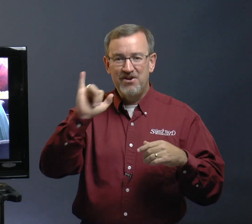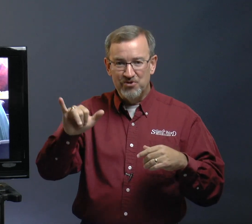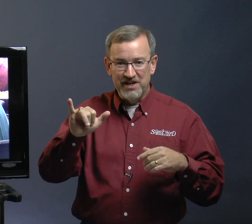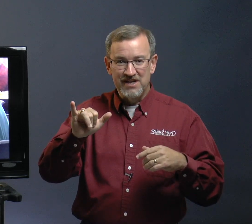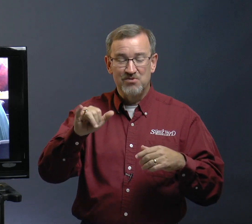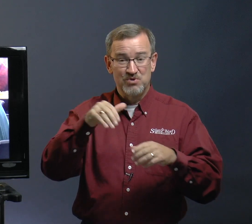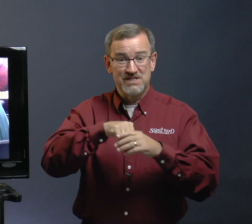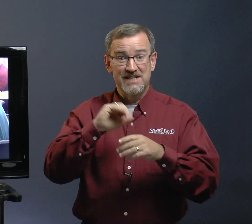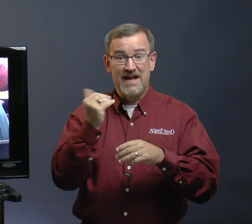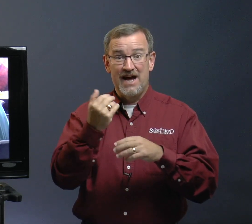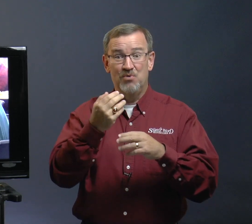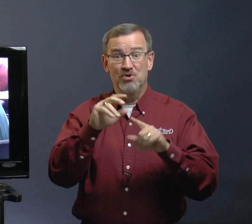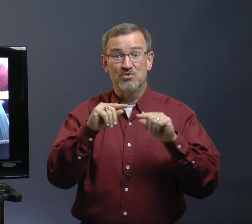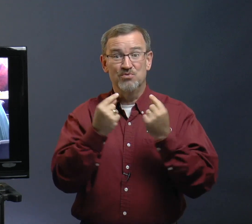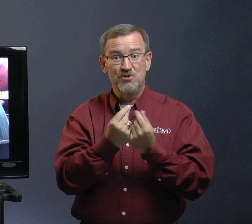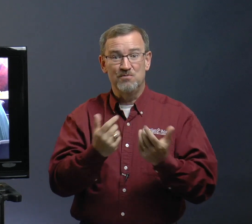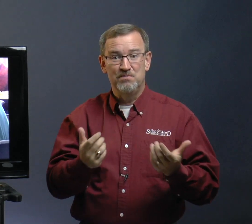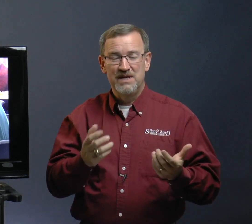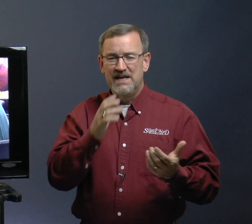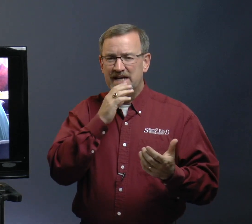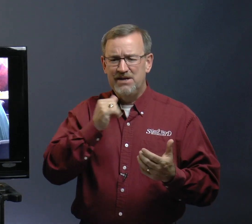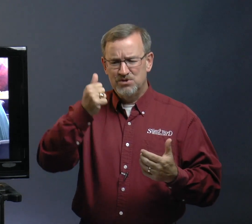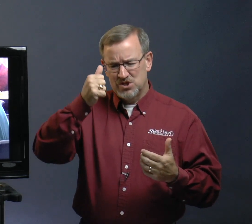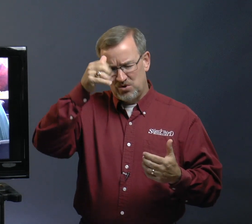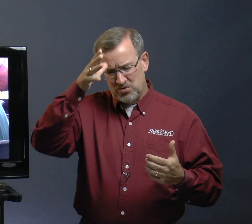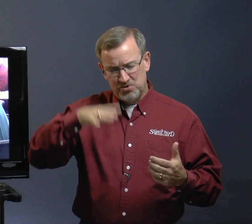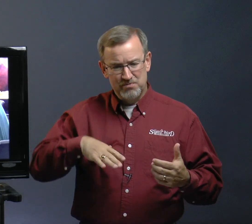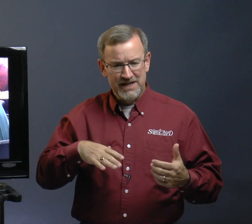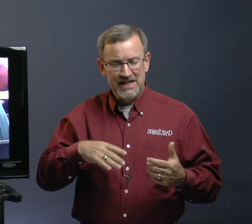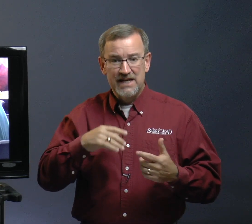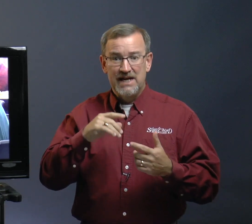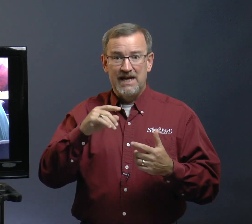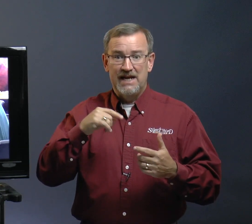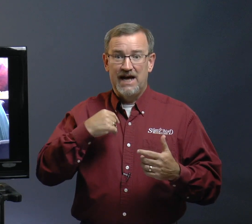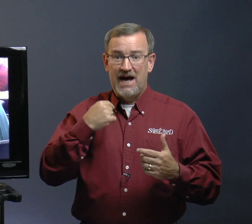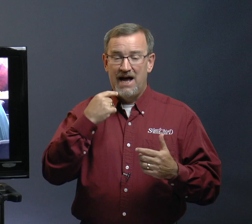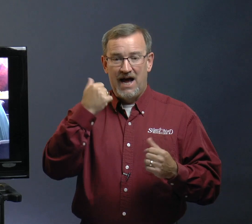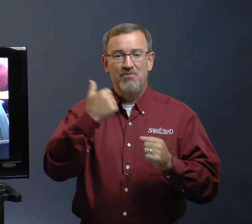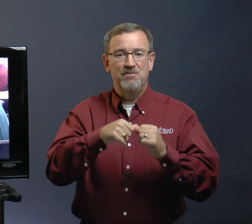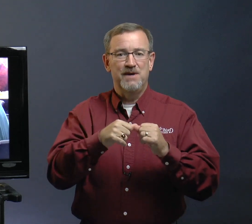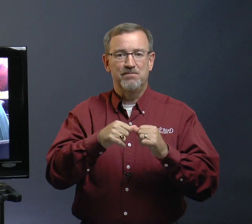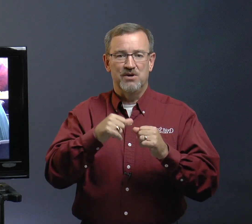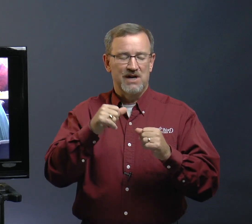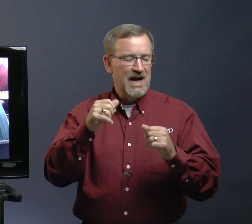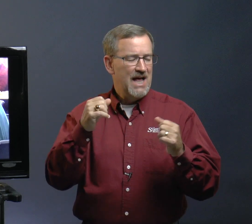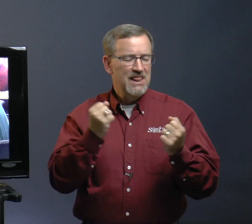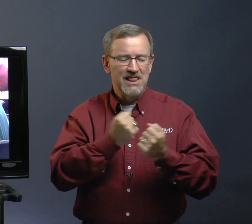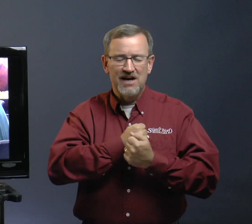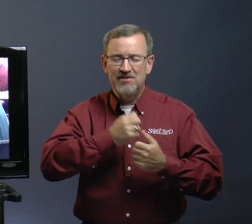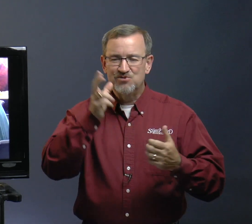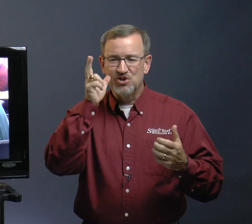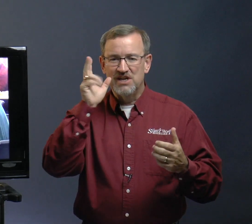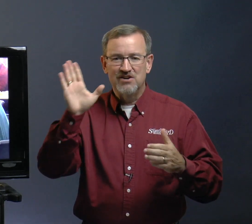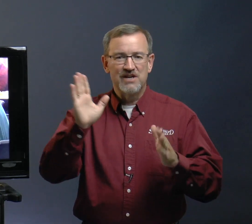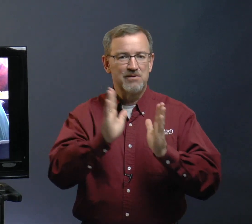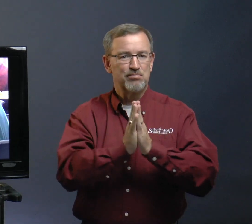Henry was in our group. He was an older man, and I remember I loved to hear him